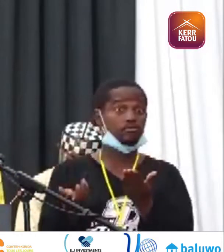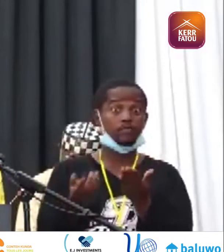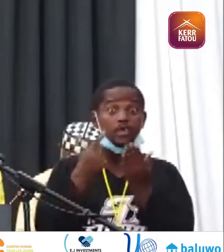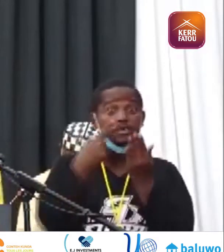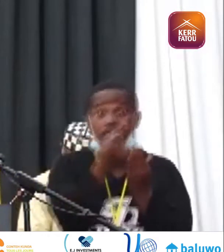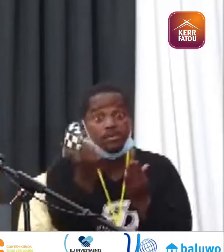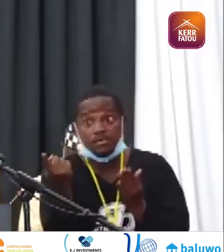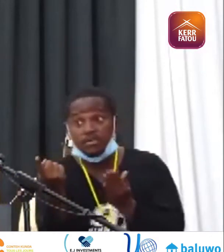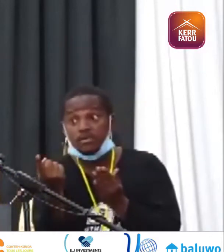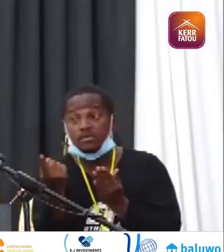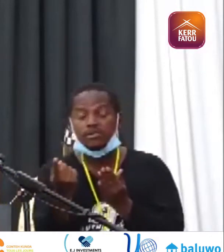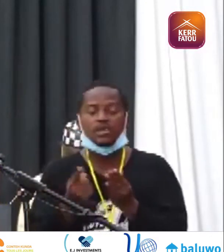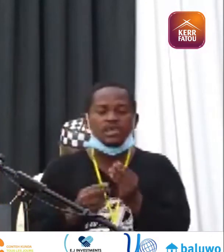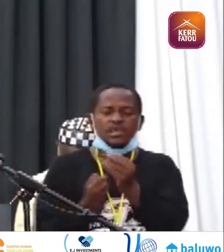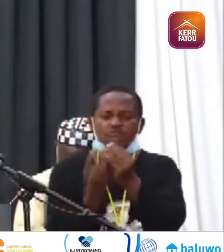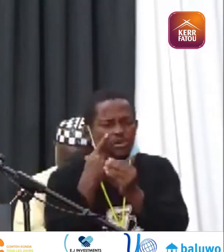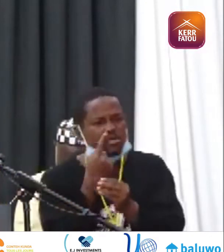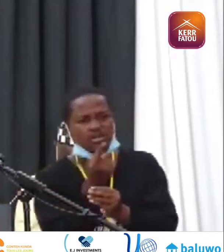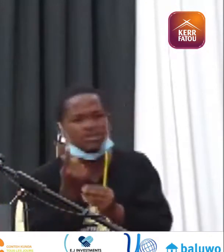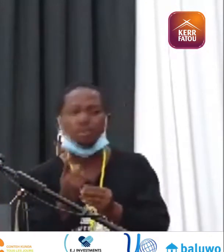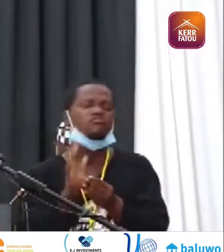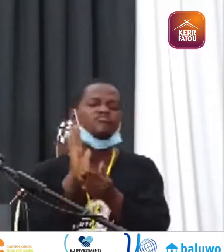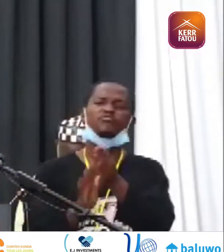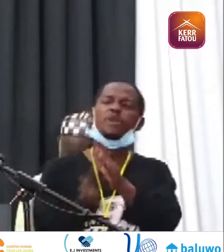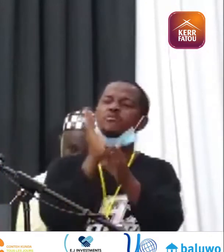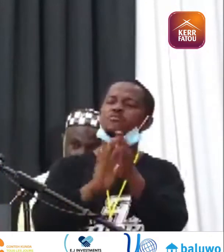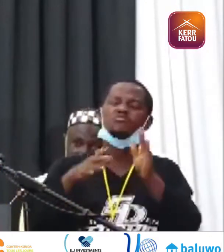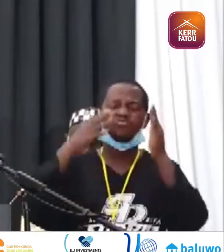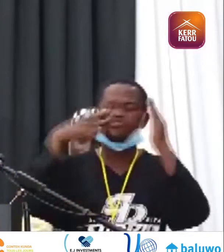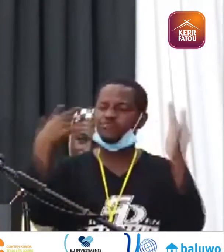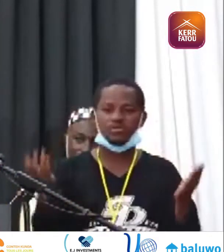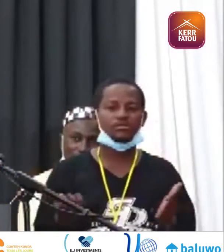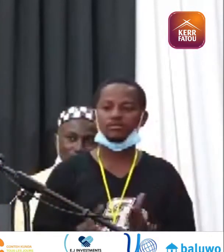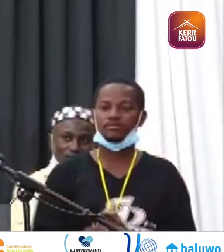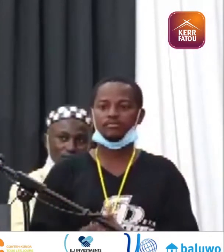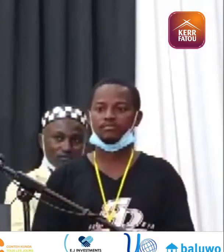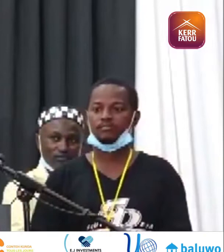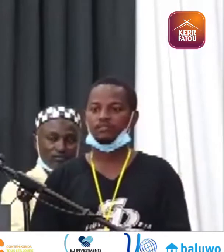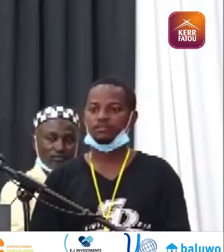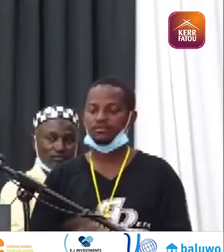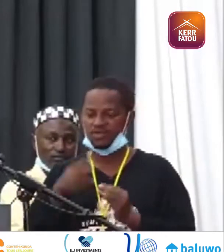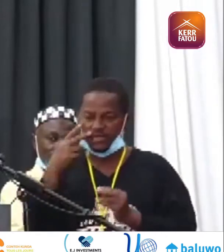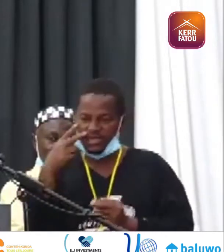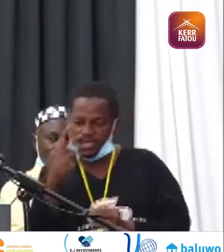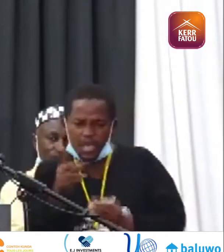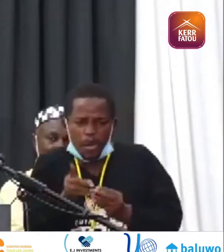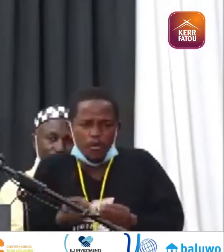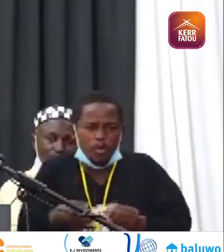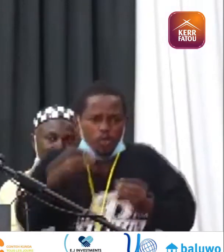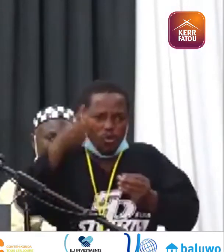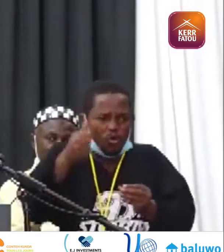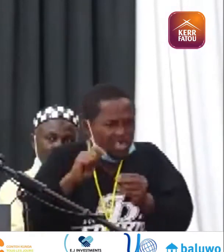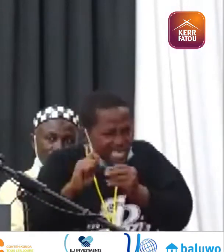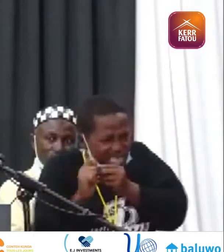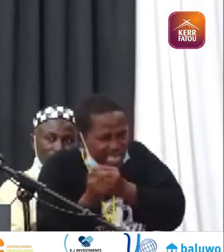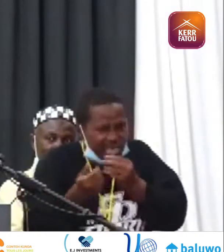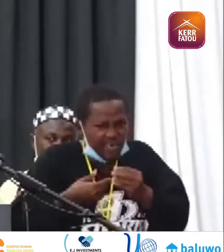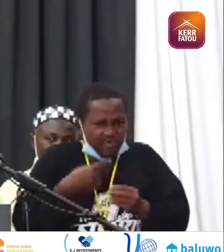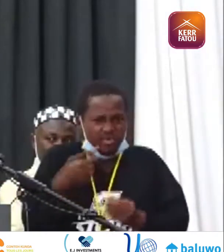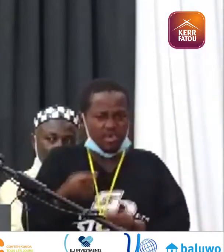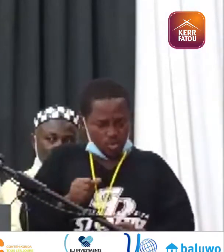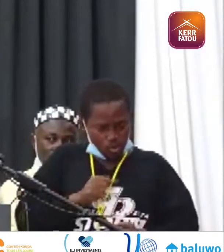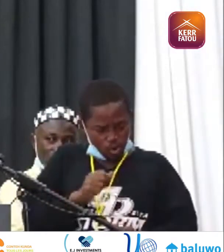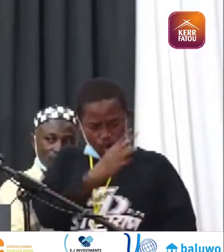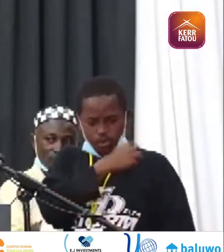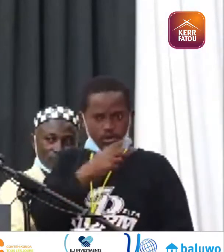Have you seen any impactful development? Have you seen any progress or transformation in